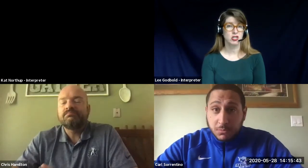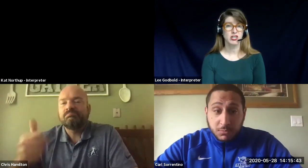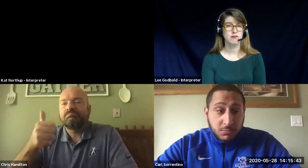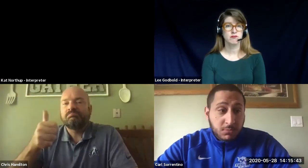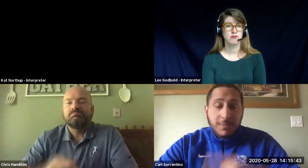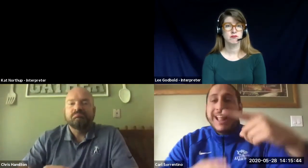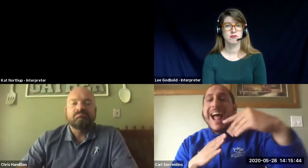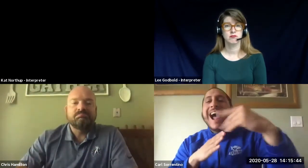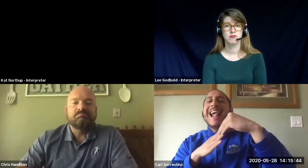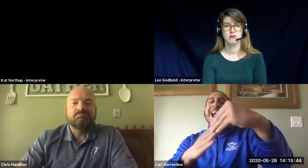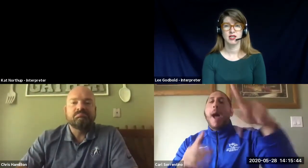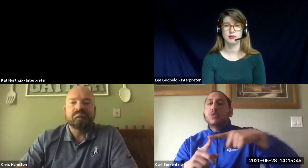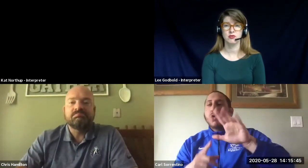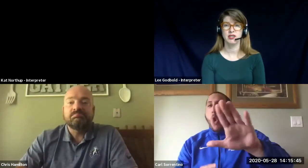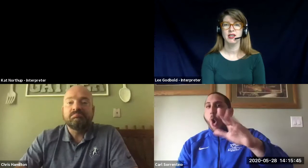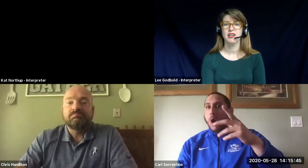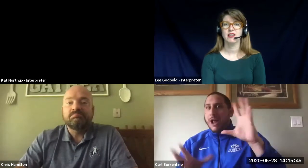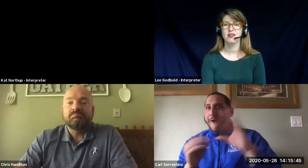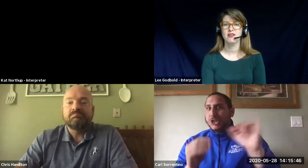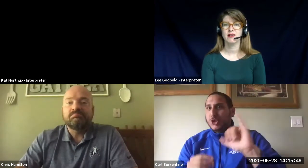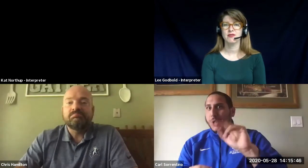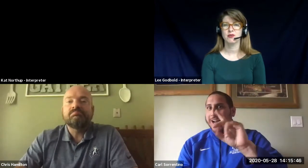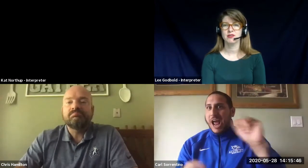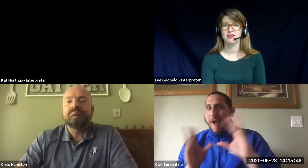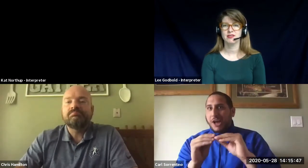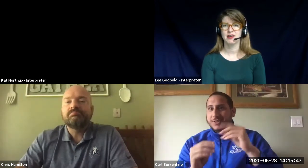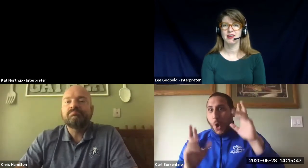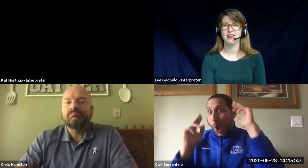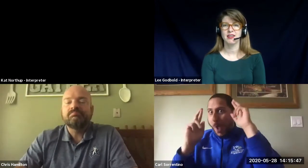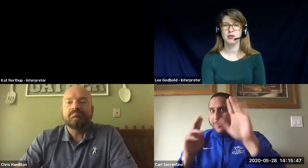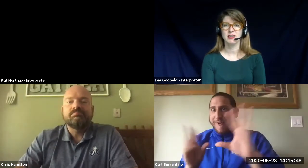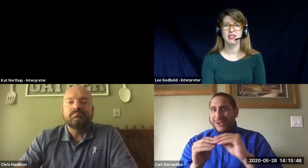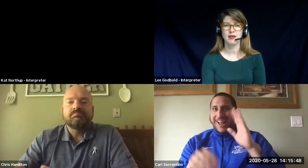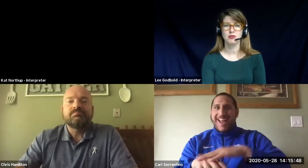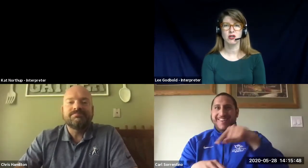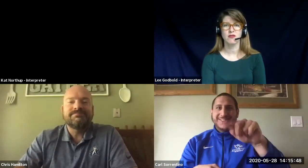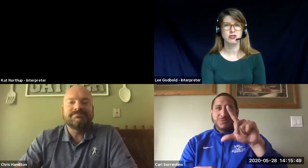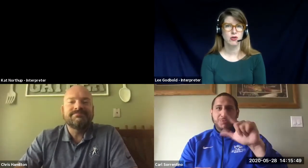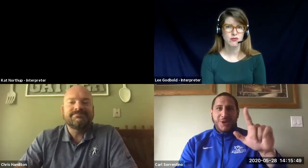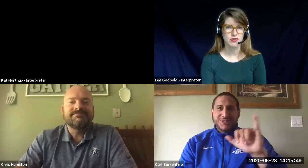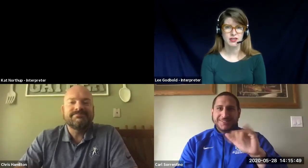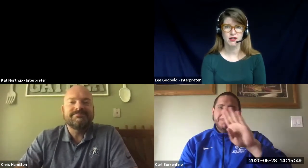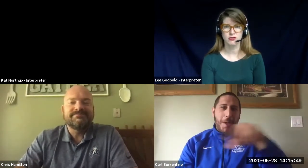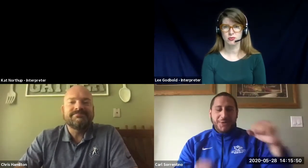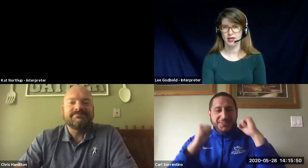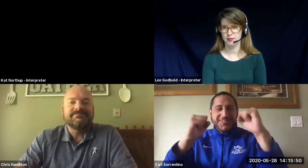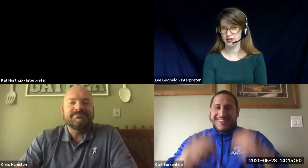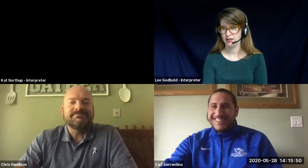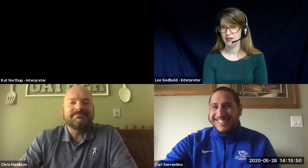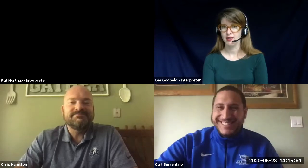great. Absolutely. You know, of course, I think it'd be leading up to your conference too. Hopefully that conference will be happening